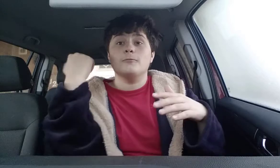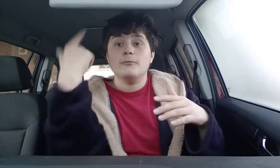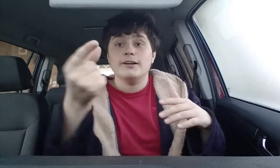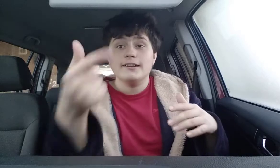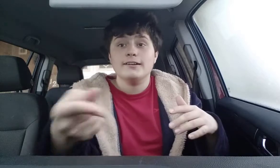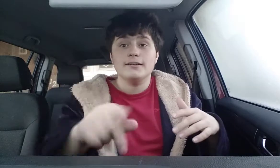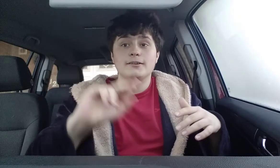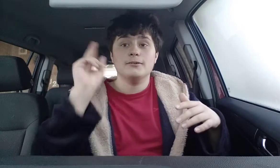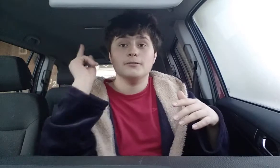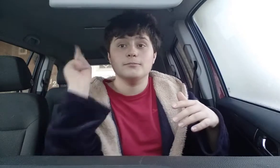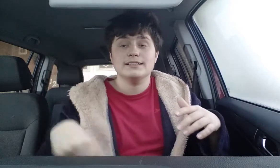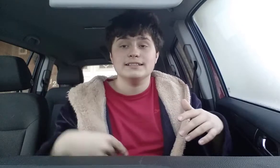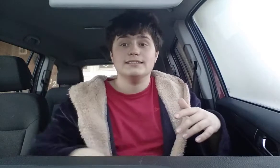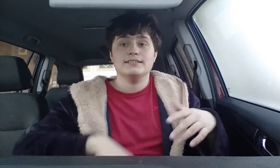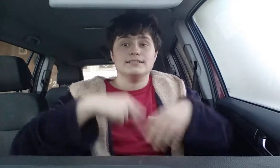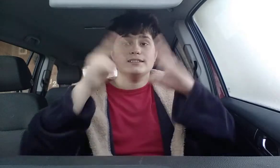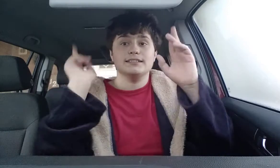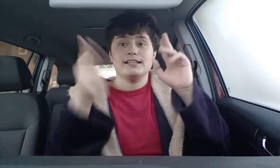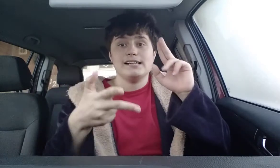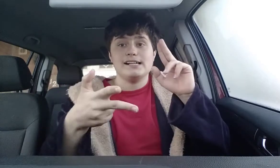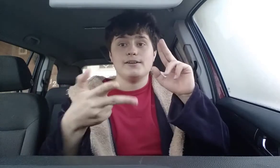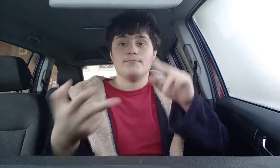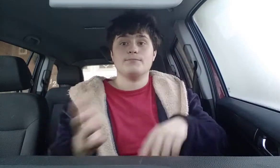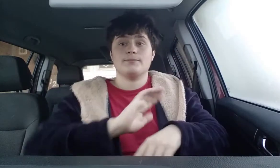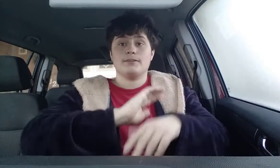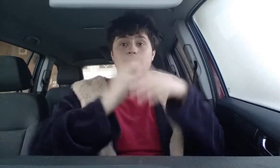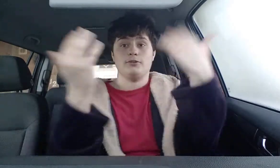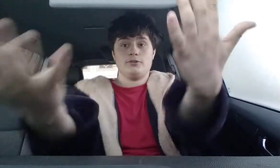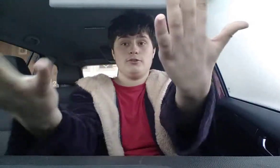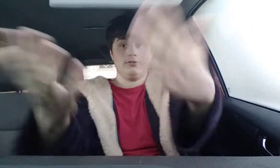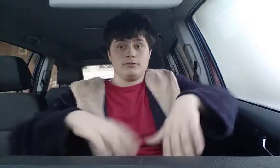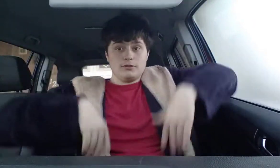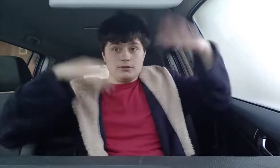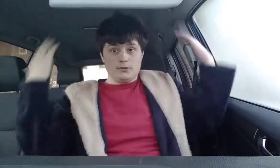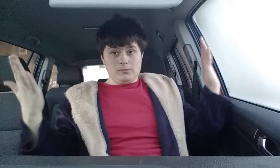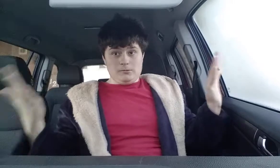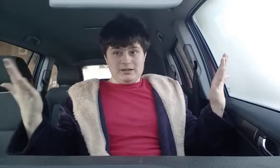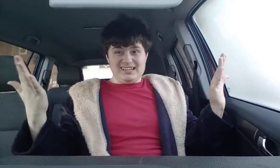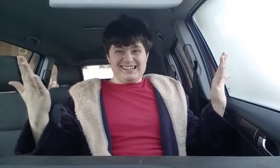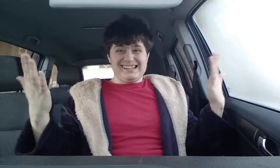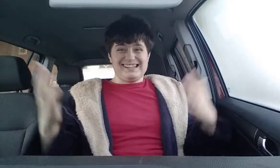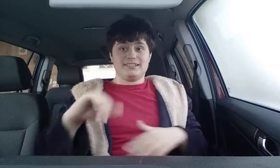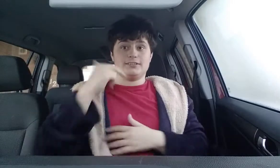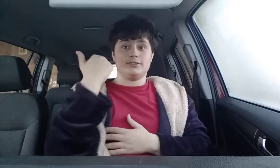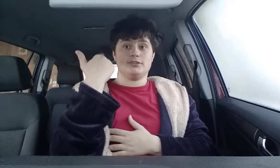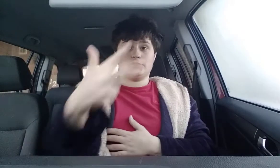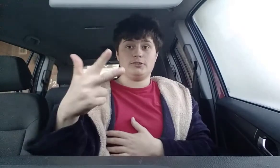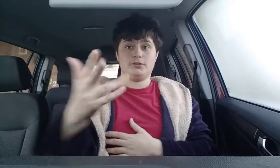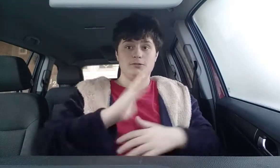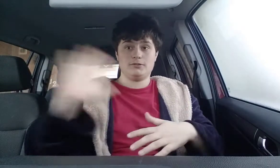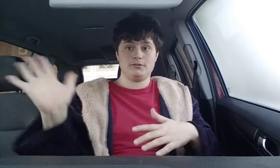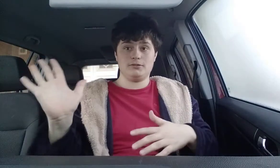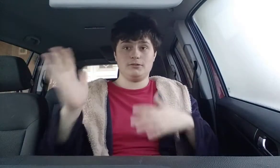We'll meet again, don't know when, don't know